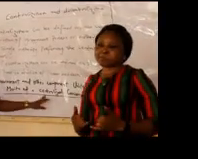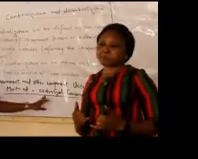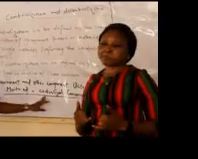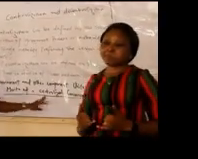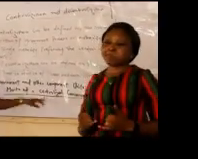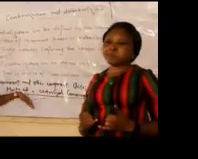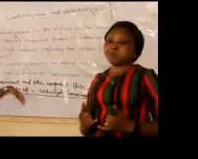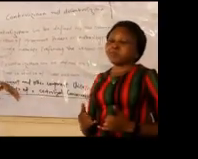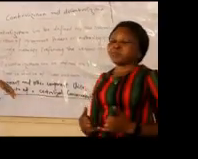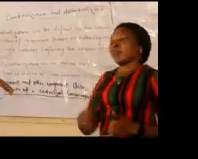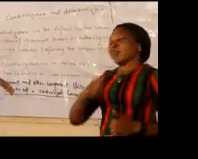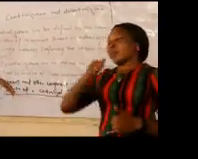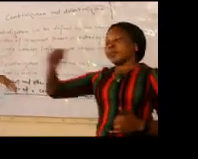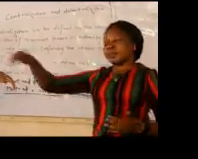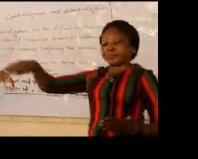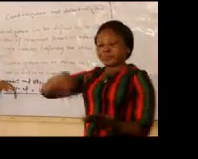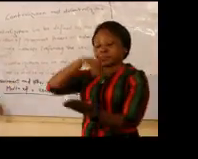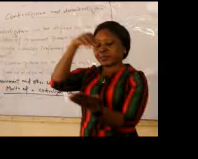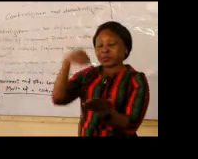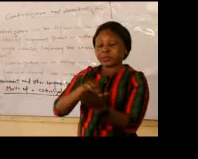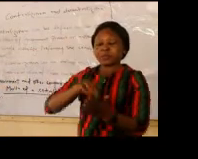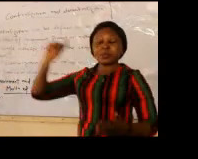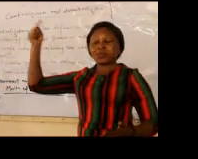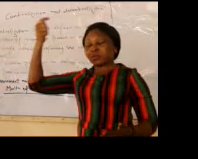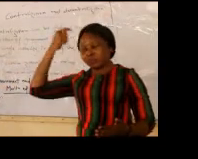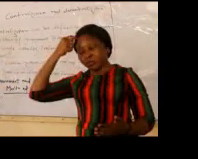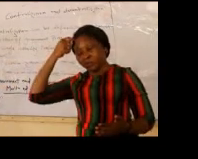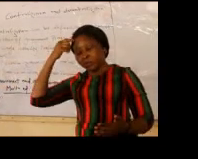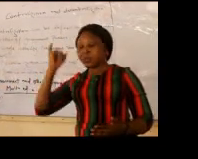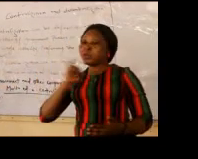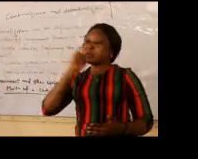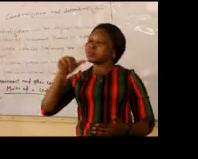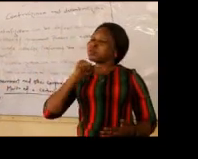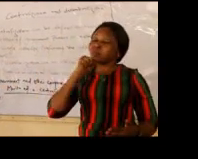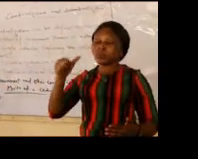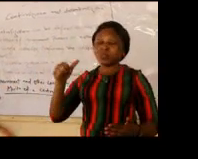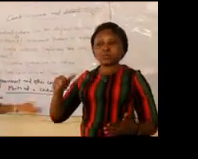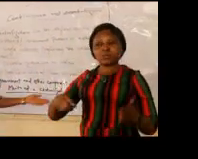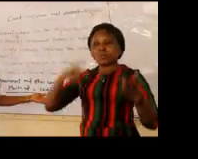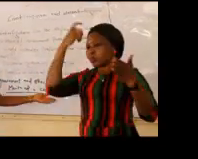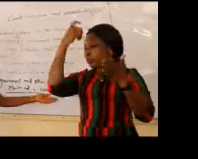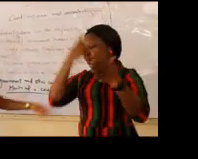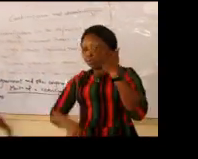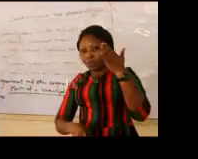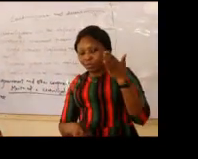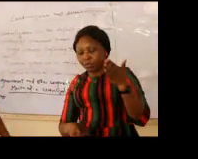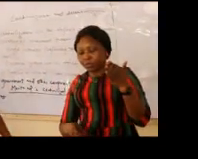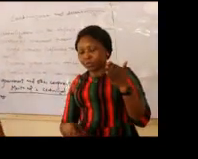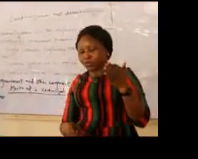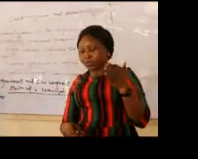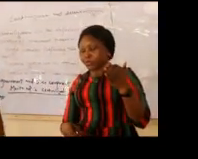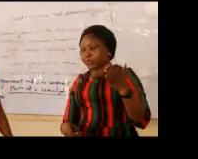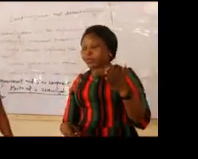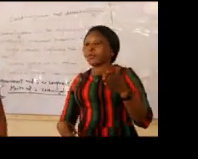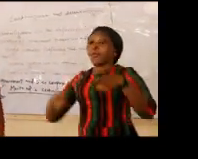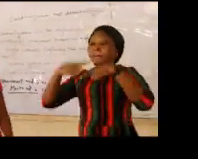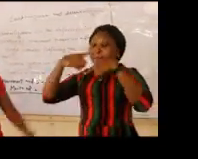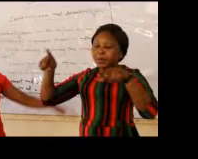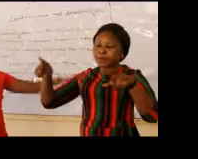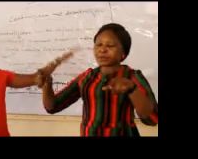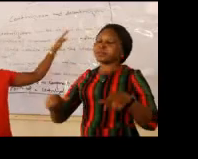a centralized government is not costly compared to a